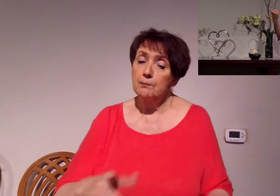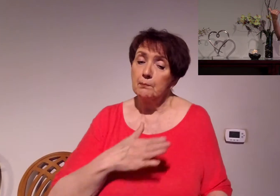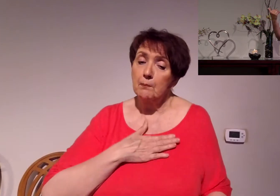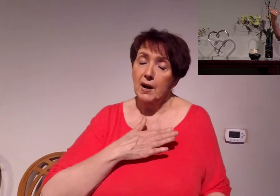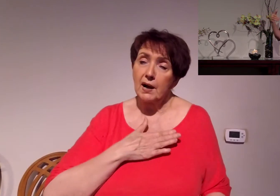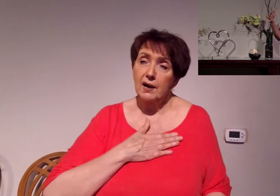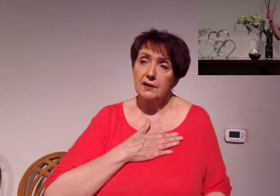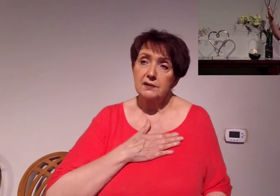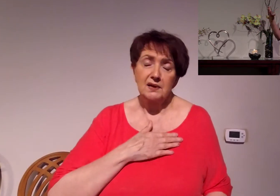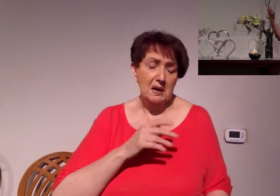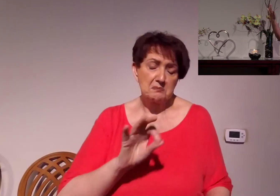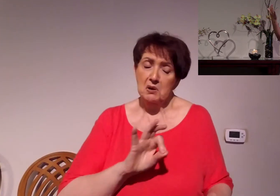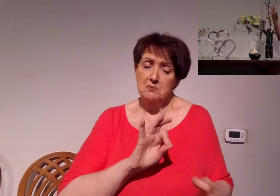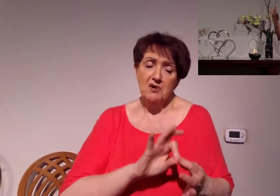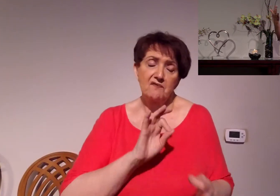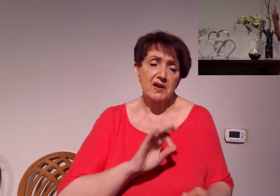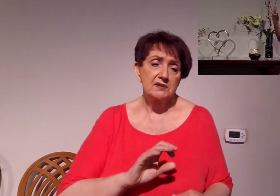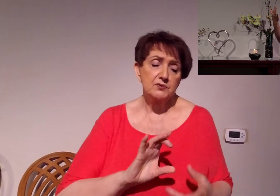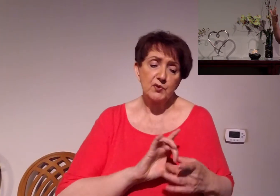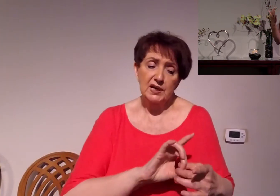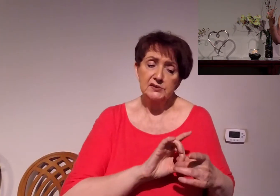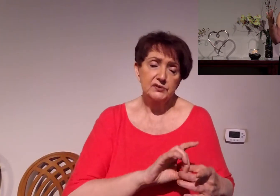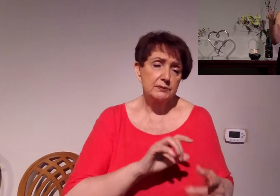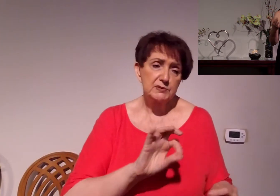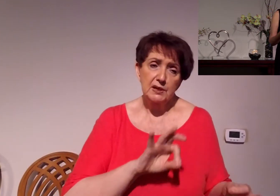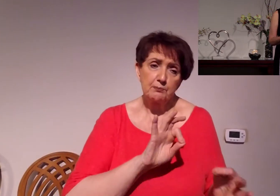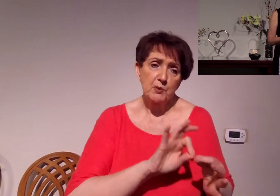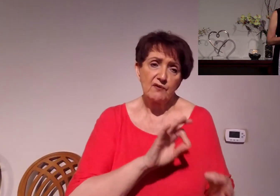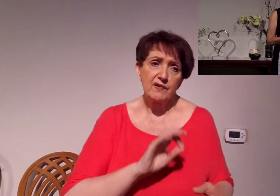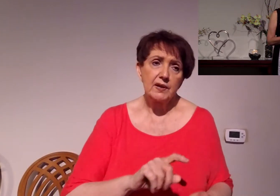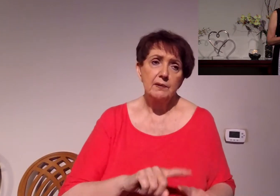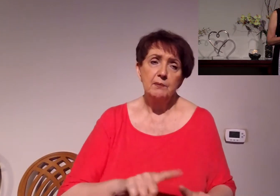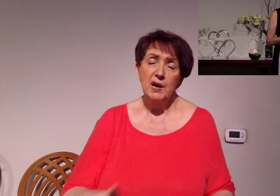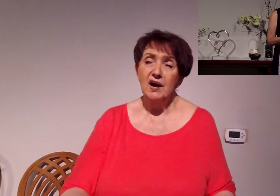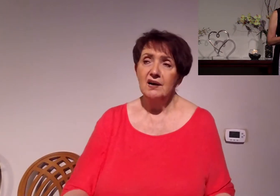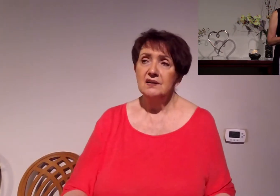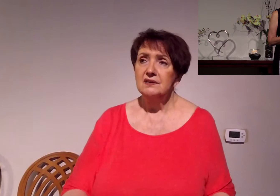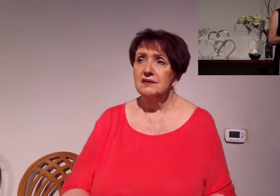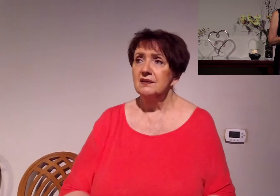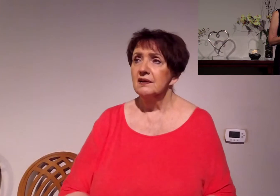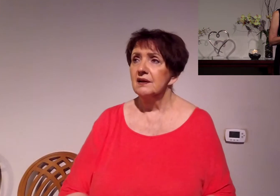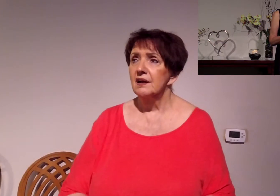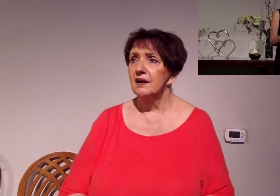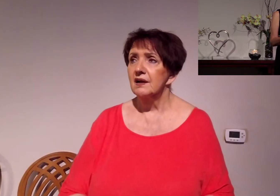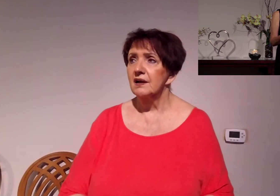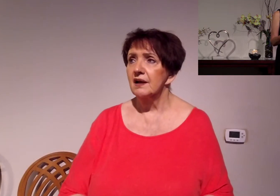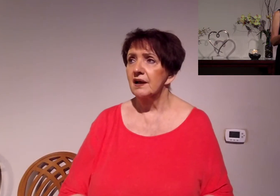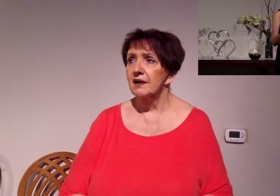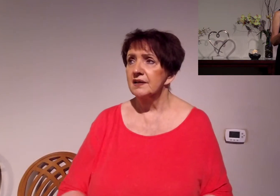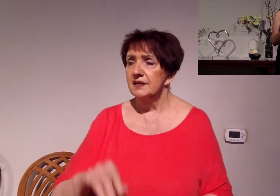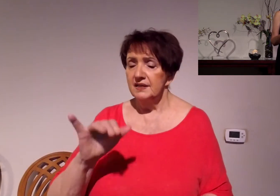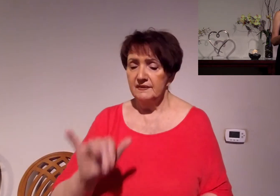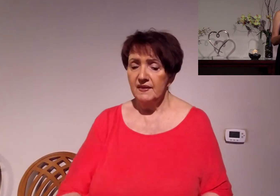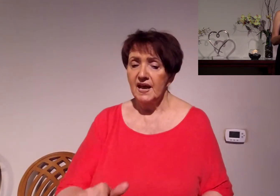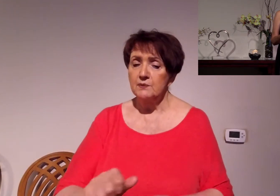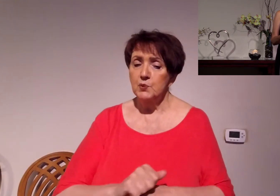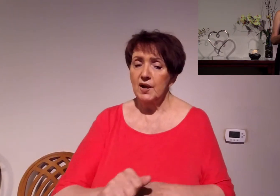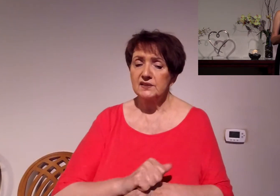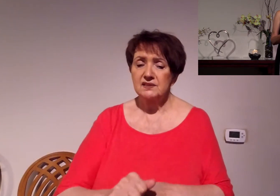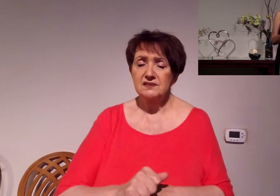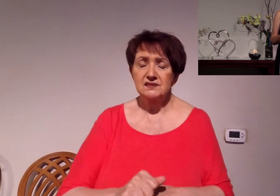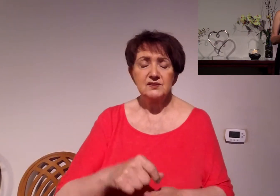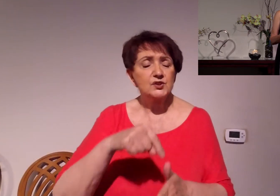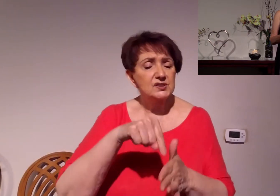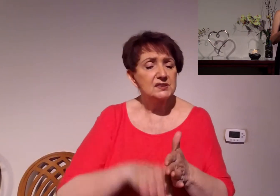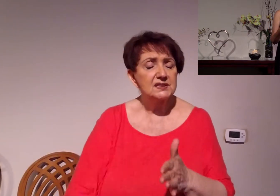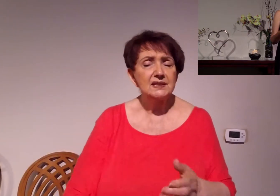I'm not perfect, my relationship isn't perfect, but oh my goodness. In that practice, there's such deep love